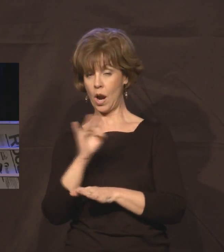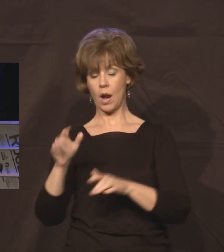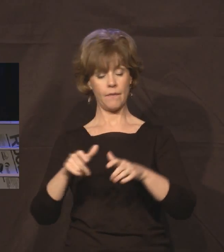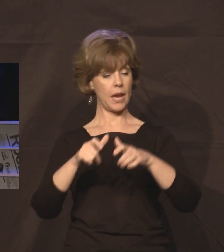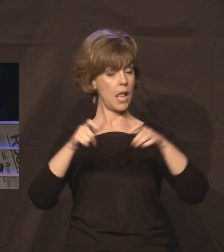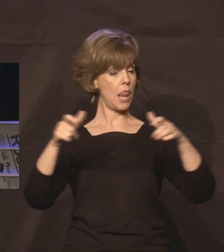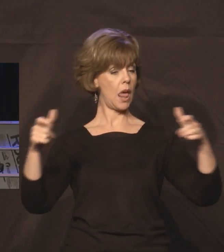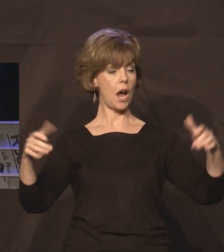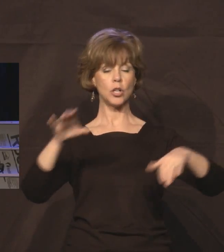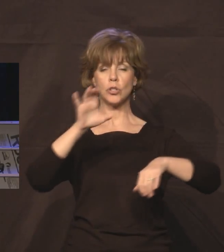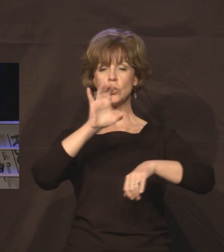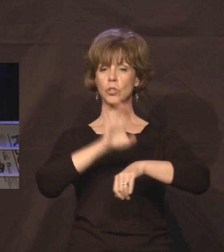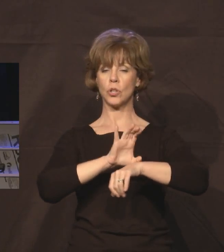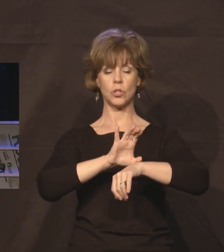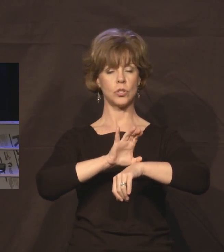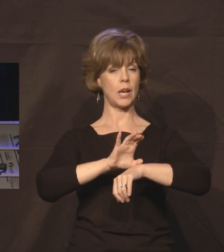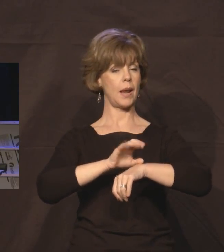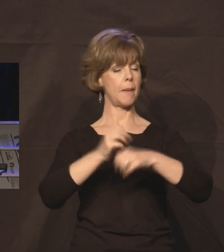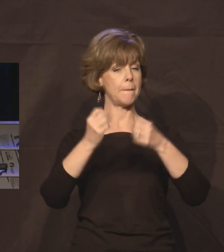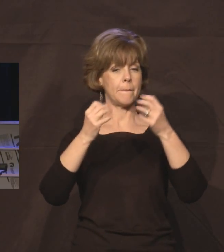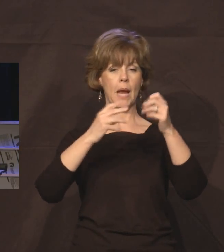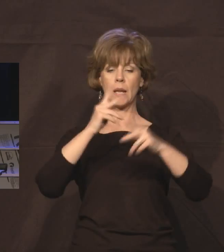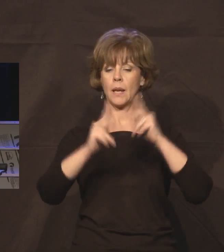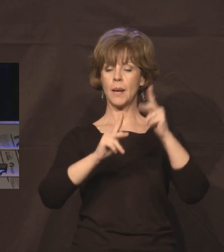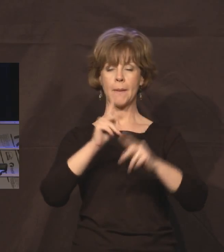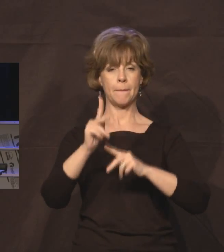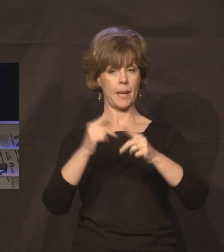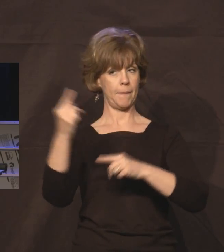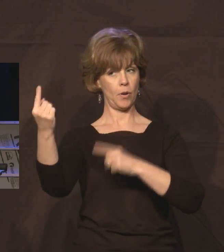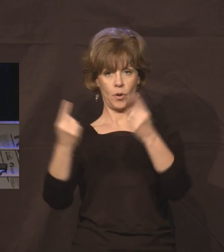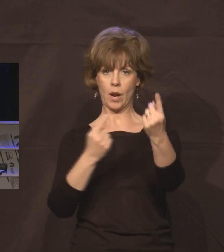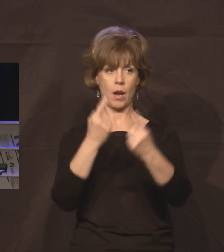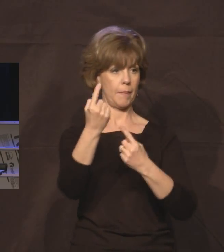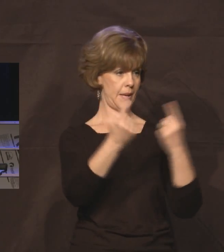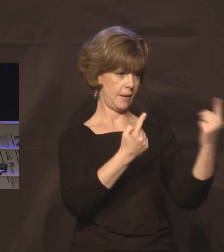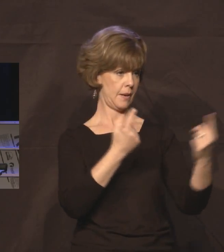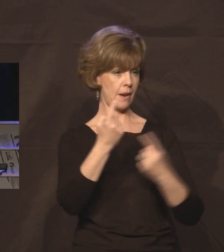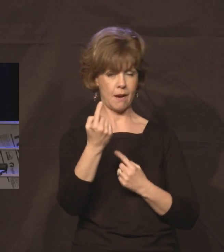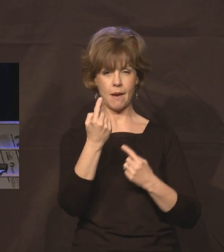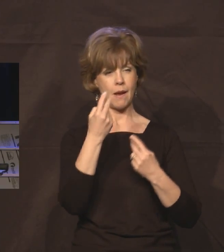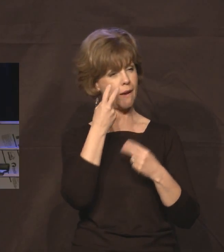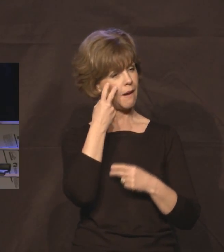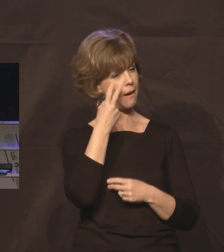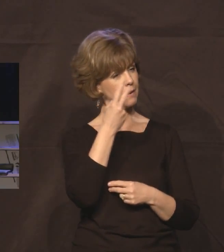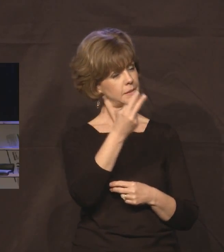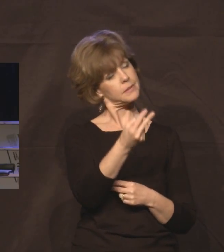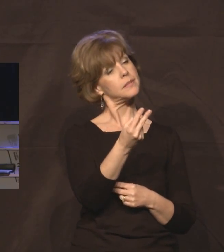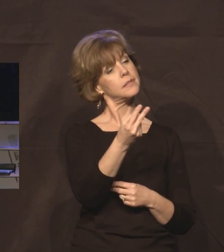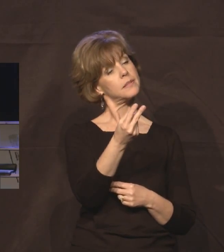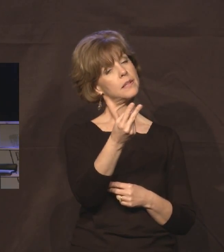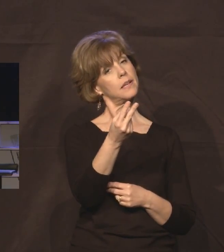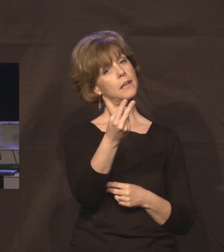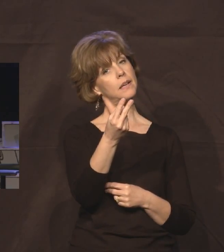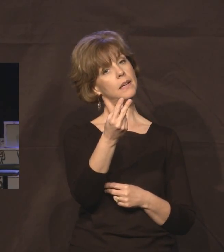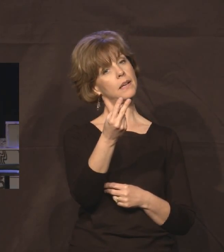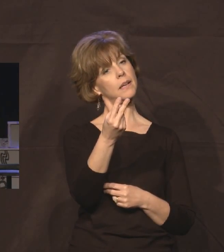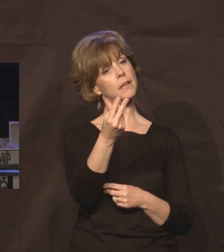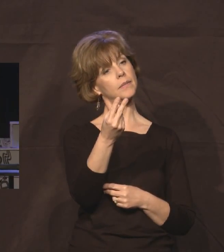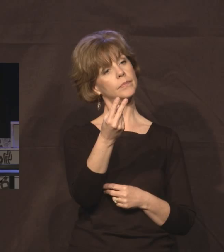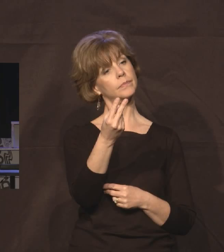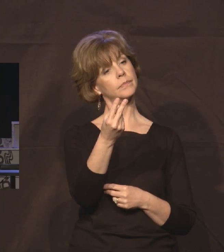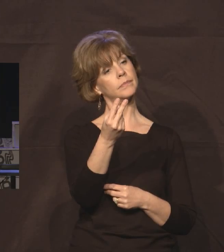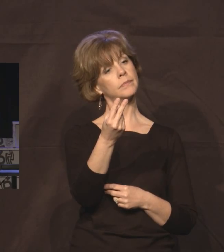that come through here every weekend, here's what I see on a regular basis. See, like this week, like clockwork, it happens every